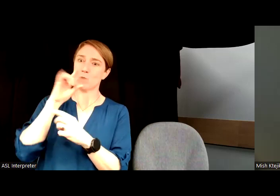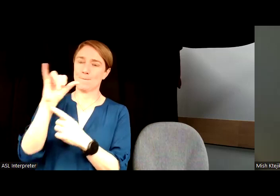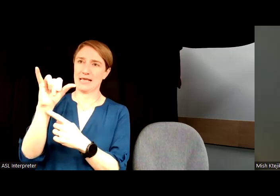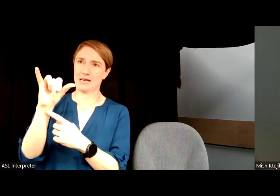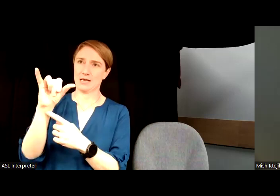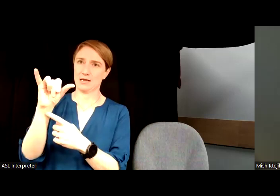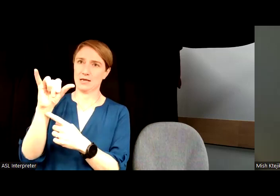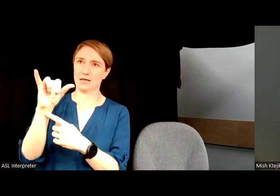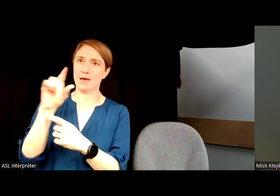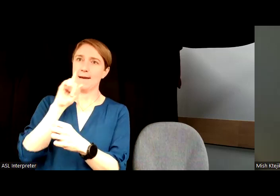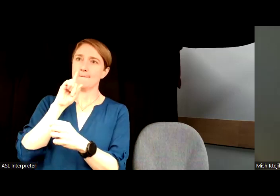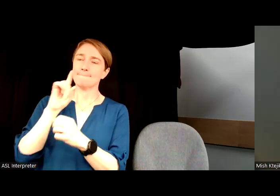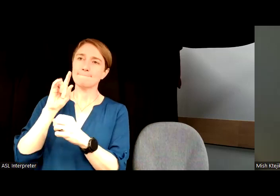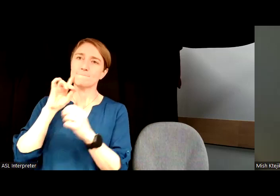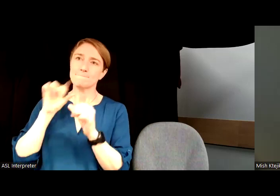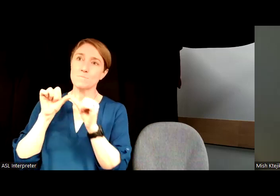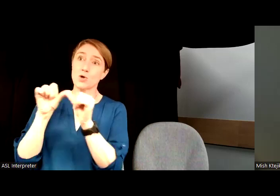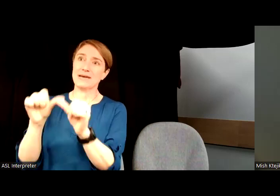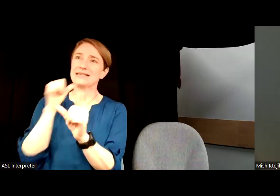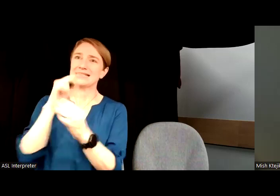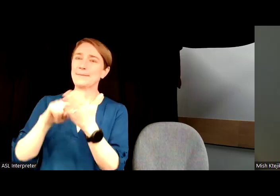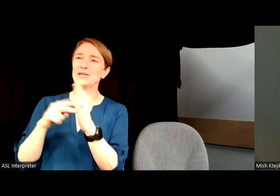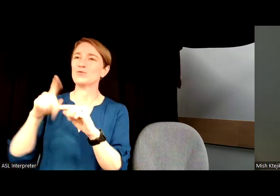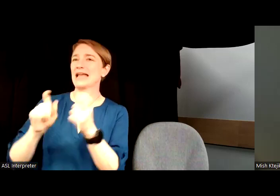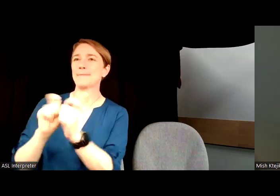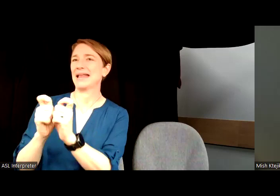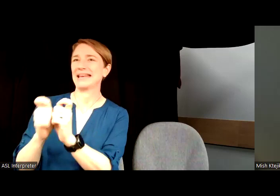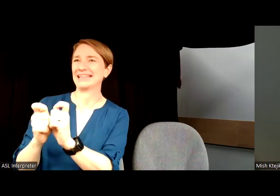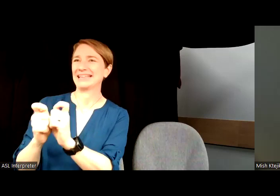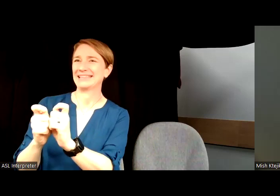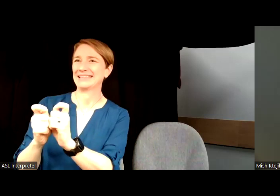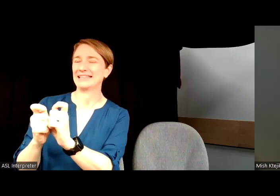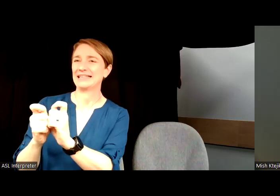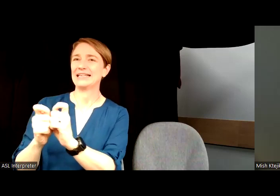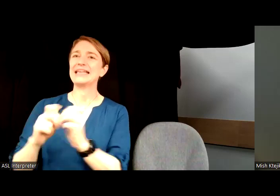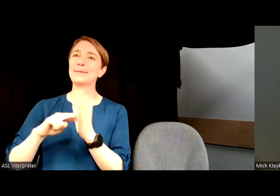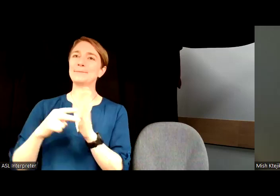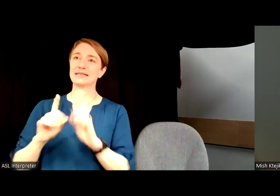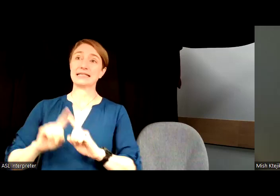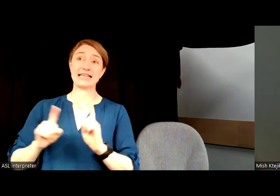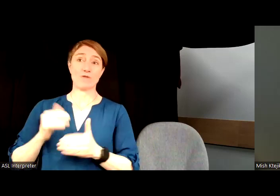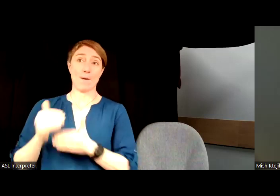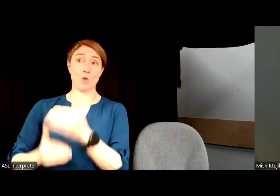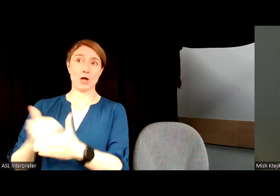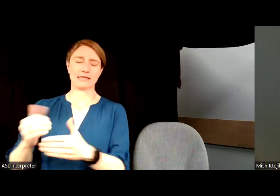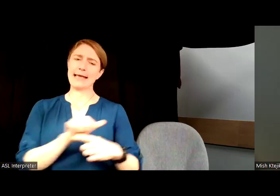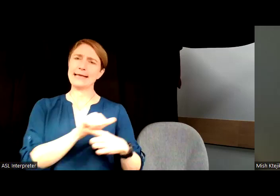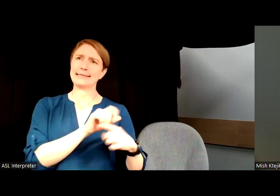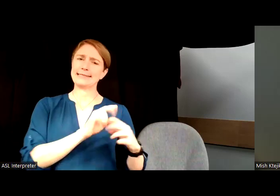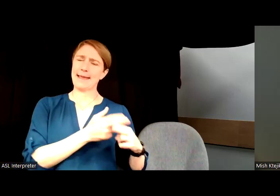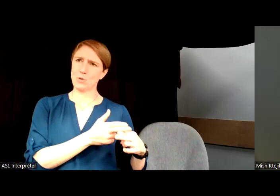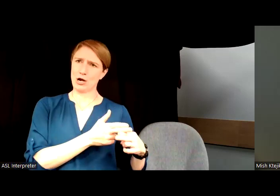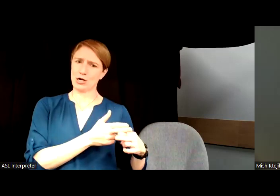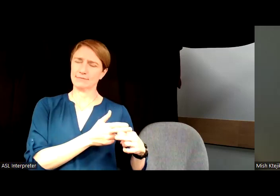Permanent doesn't mean you can't amend it in the future. It just means it goes through a different process than the temporary and needs to meet